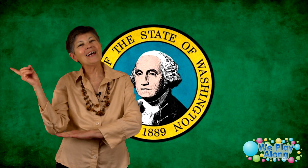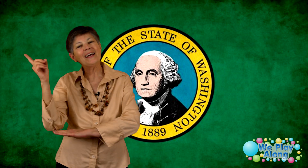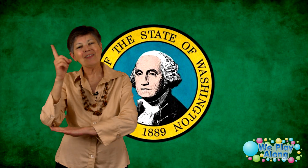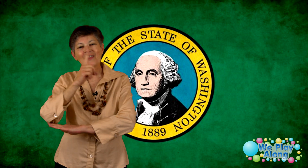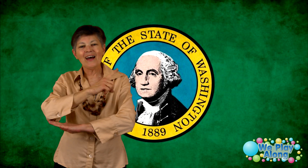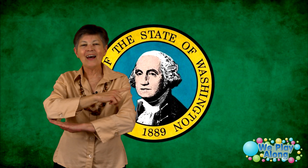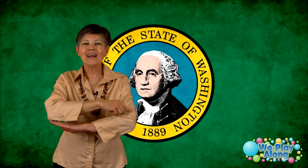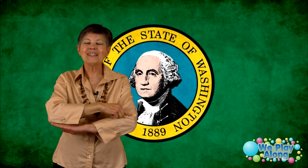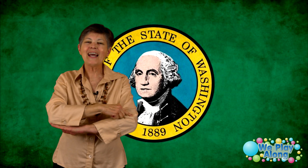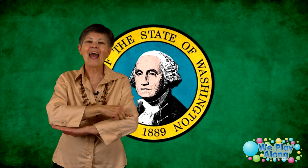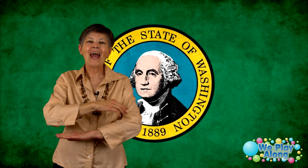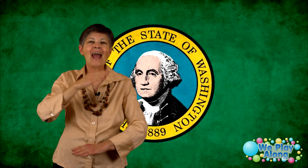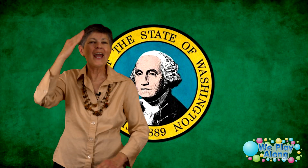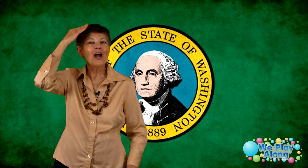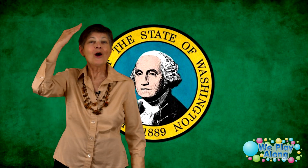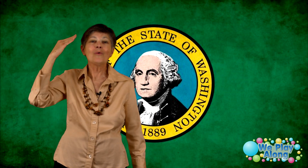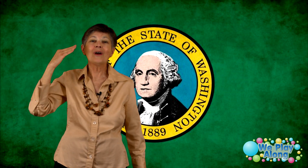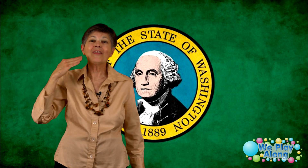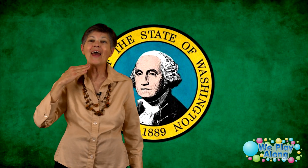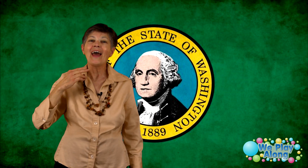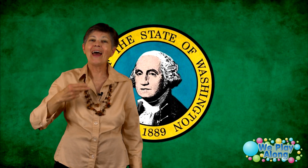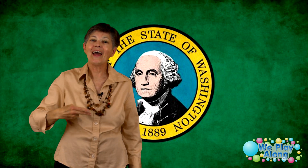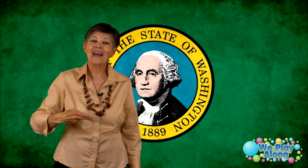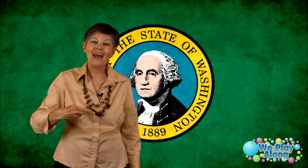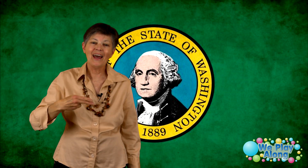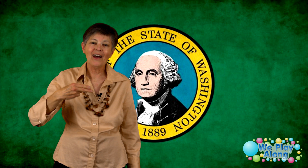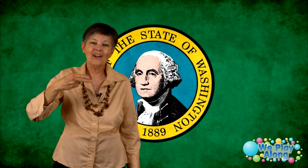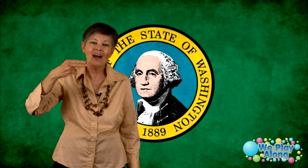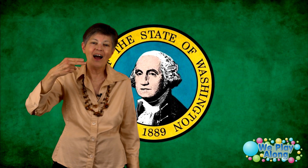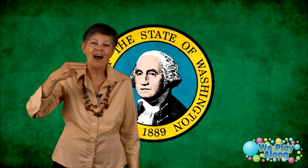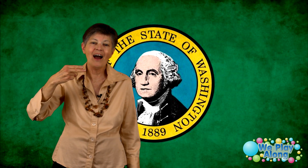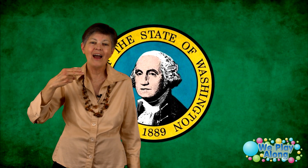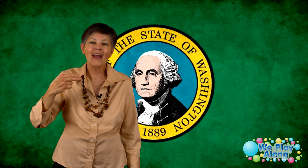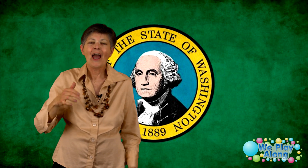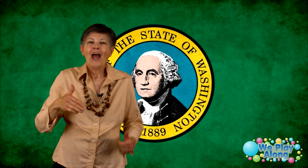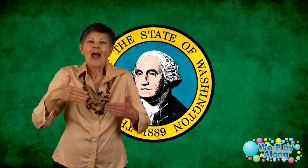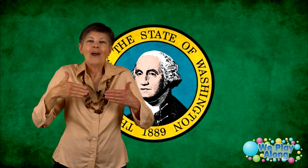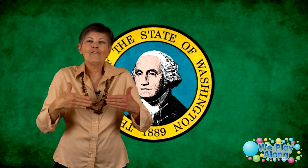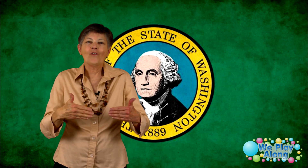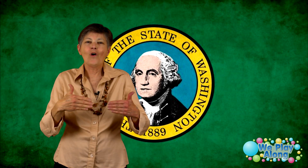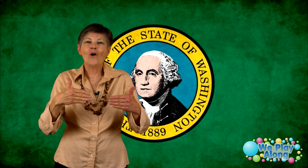greet the day with head held high and for